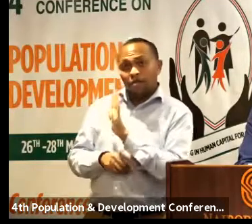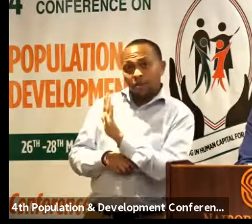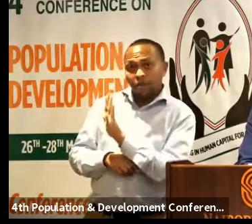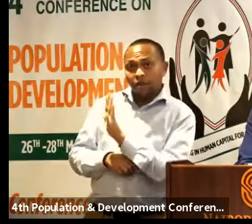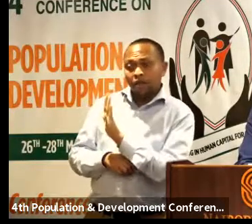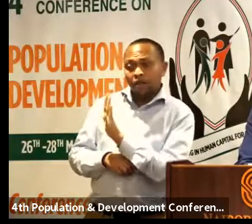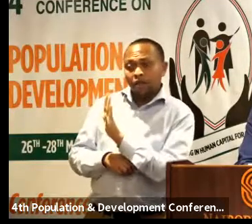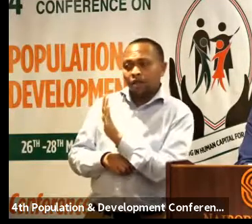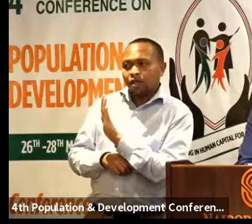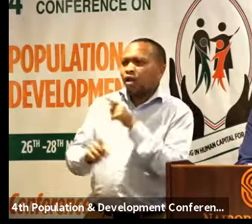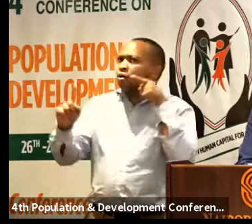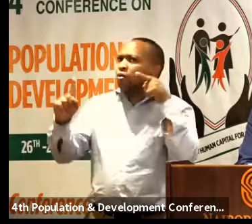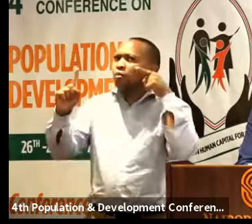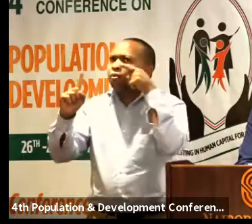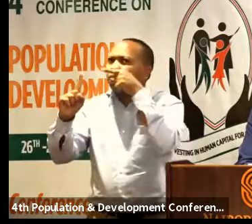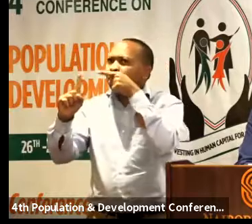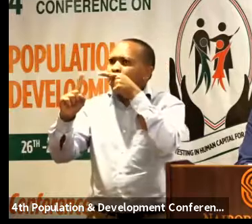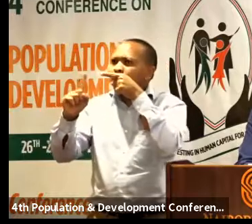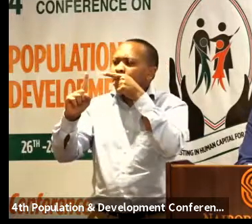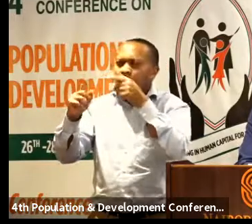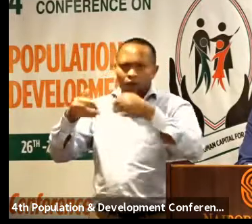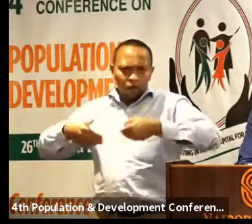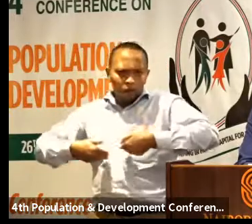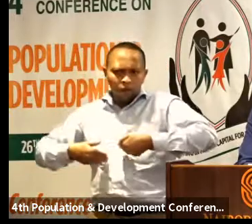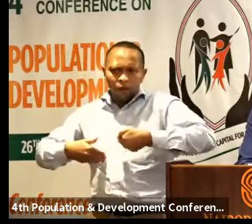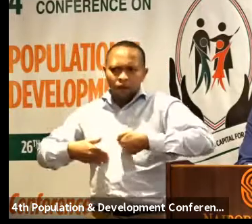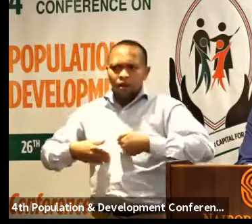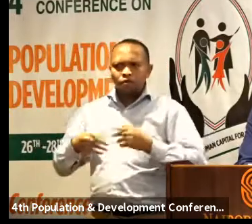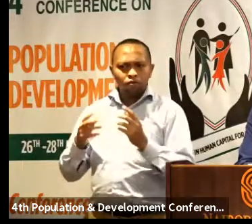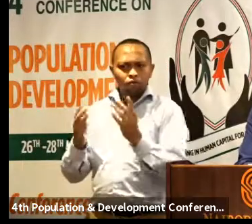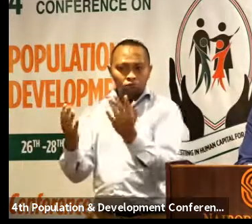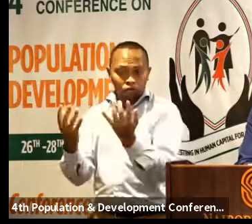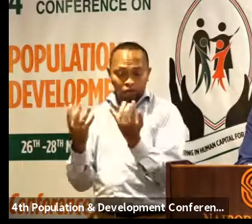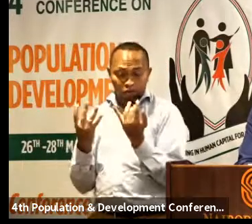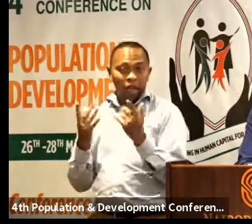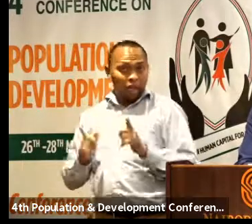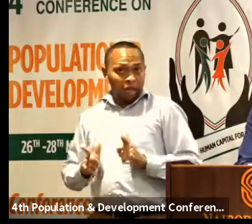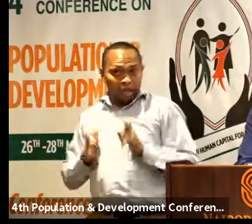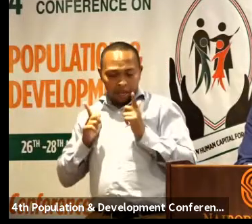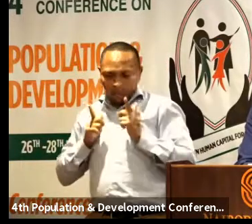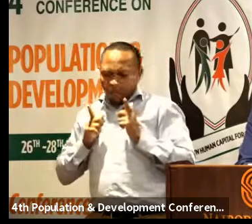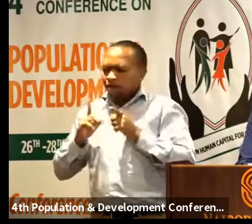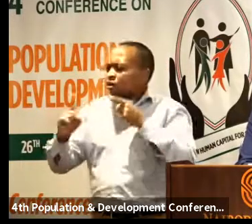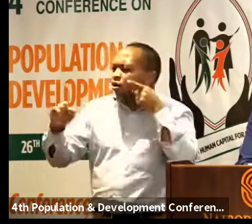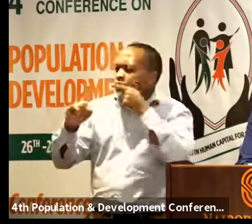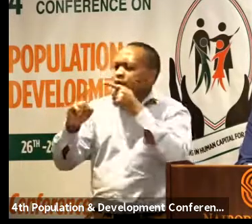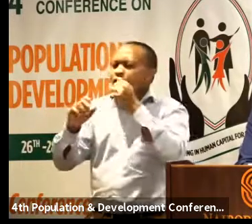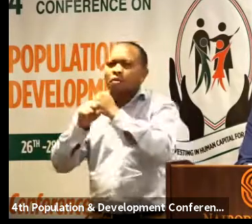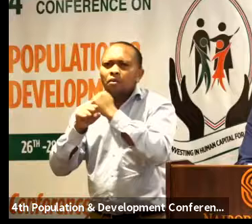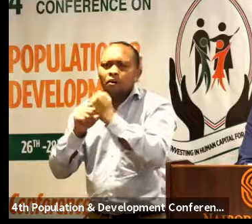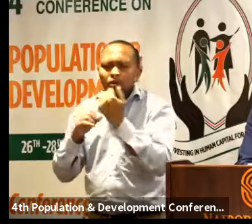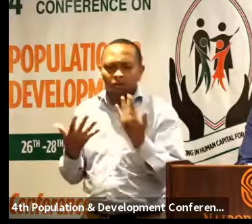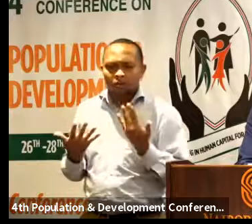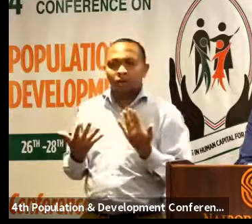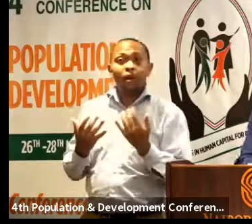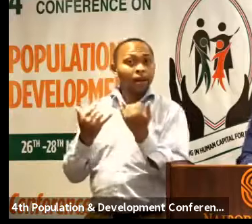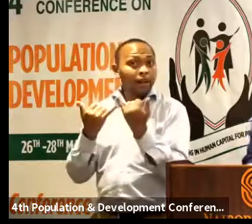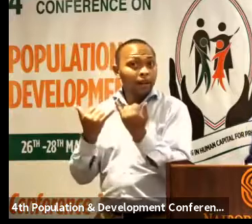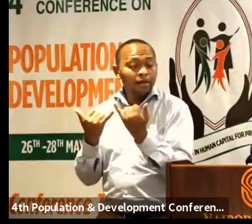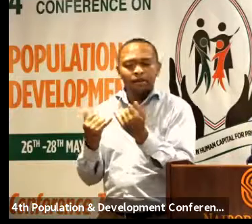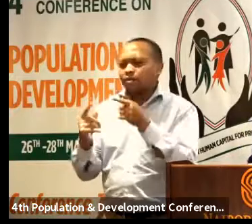at just targeting the youth and talking about the lives of youth and their spirituality. But currently, I think the main reason as